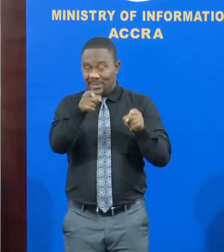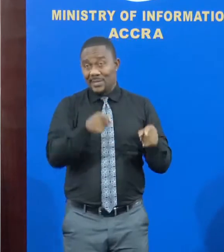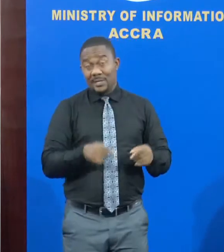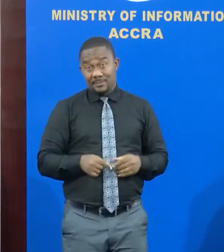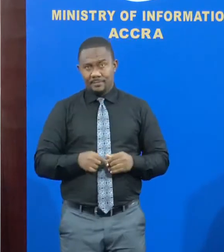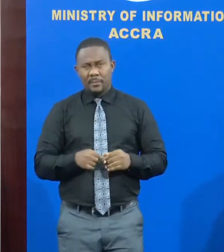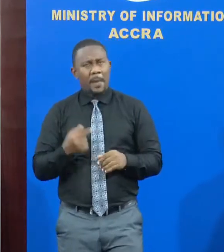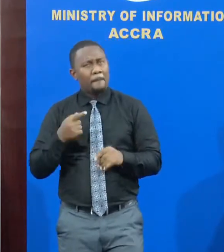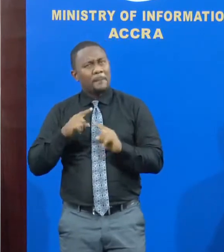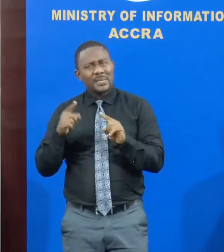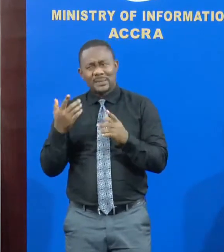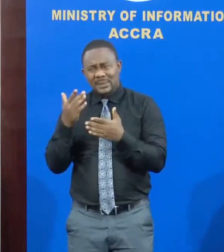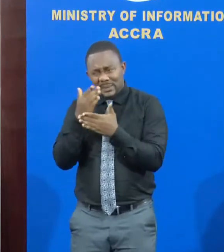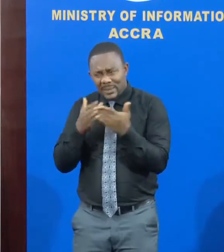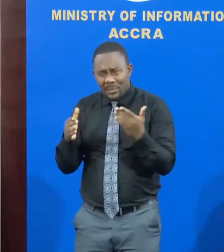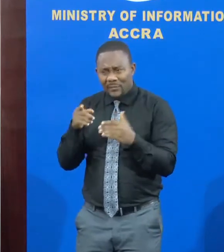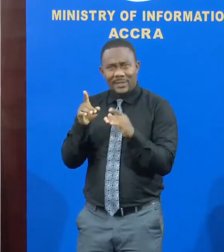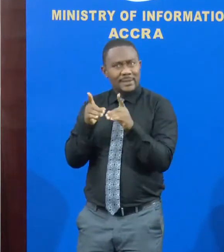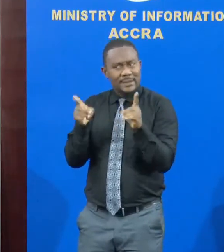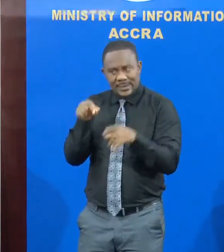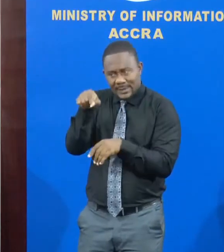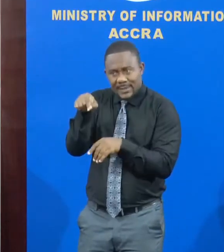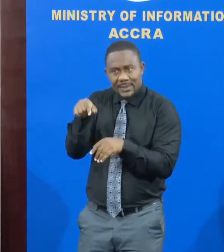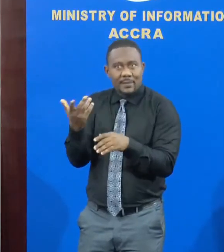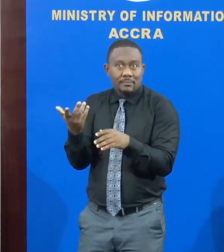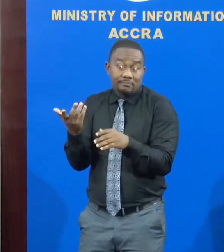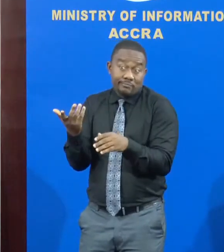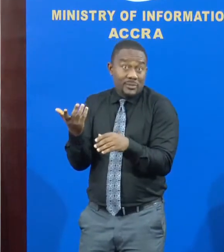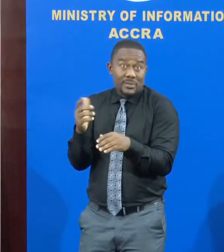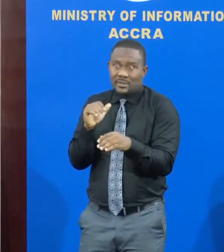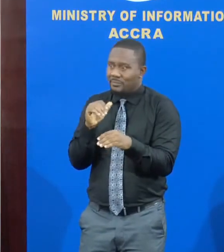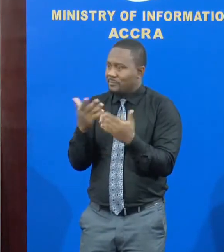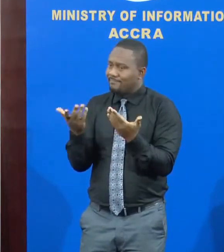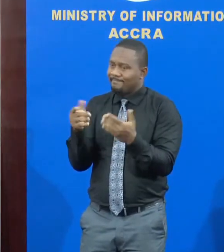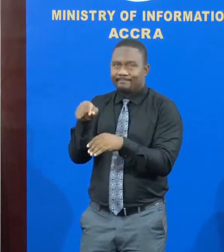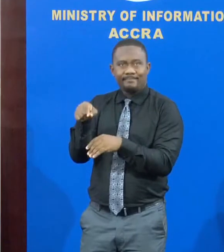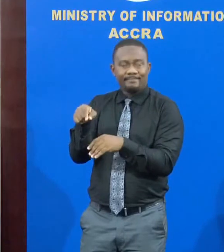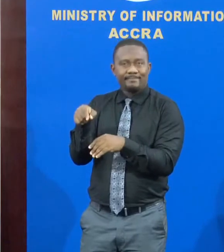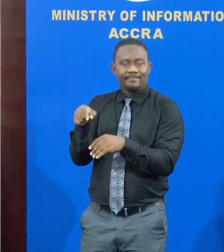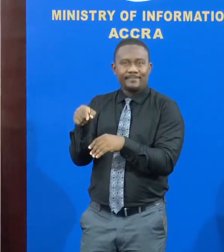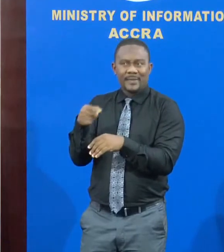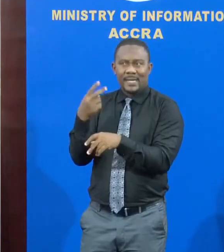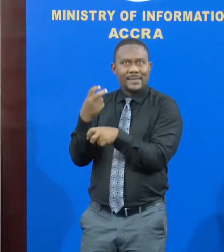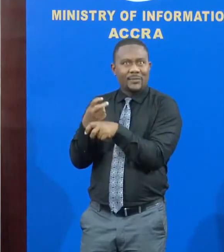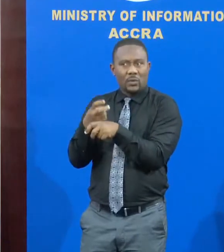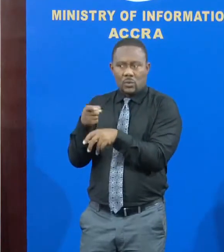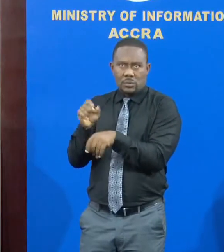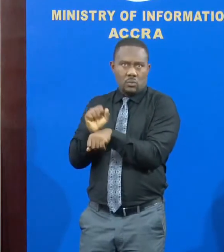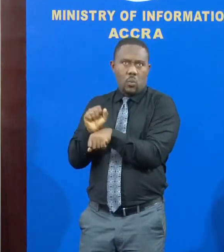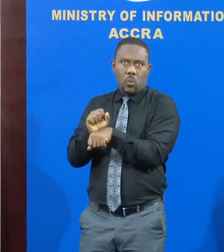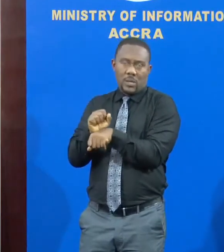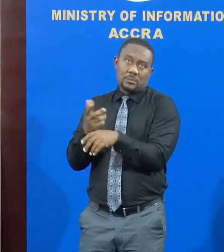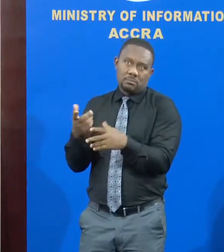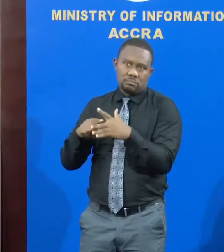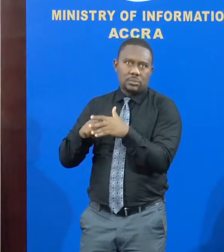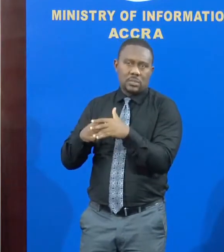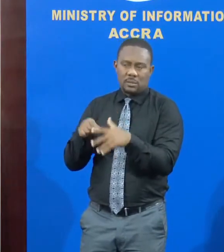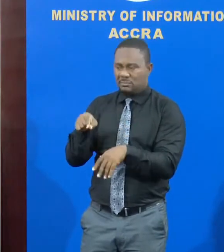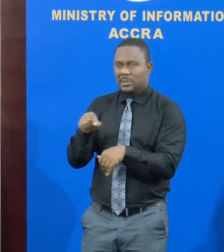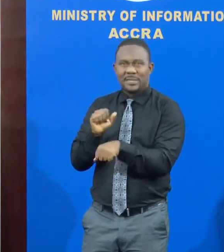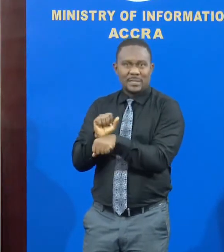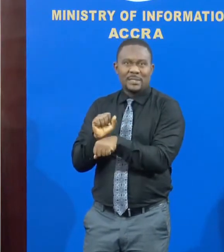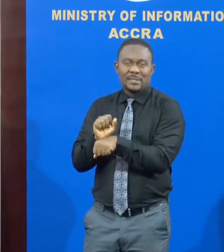our duties in some of these offices have not been possible because of some difficulties in